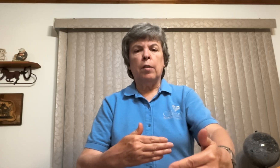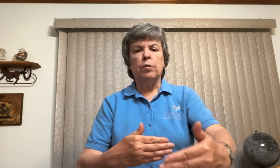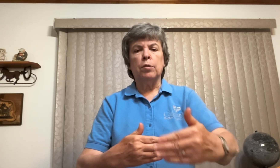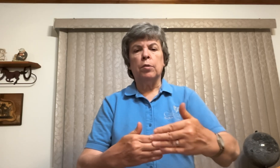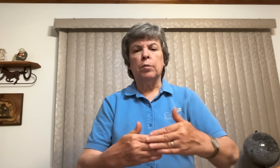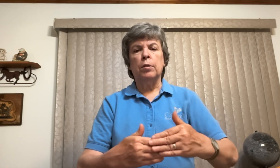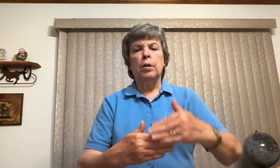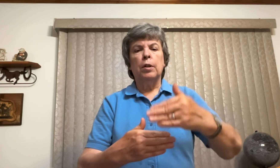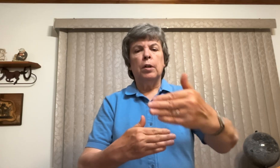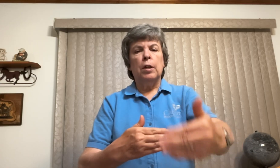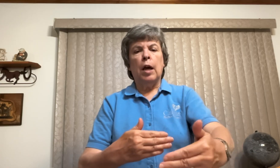after,